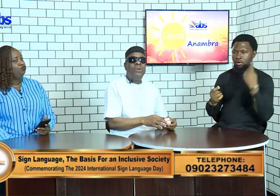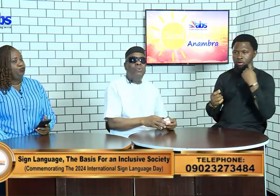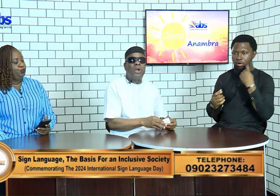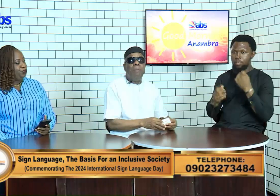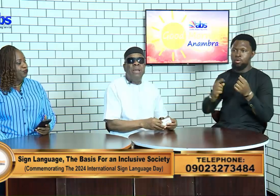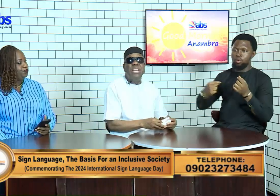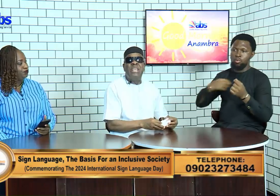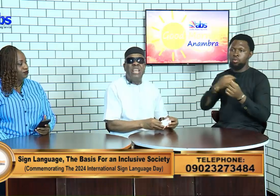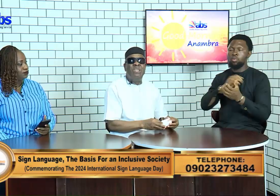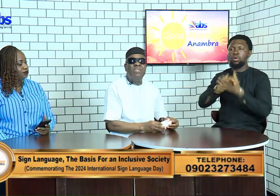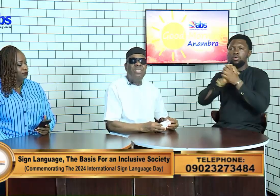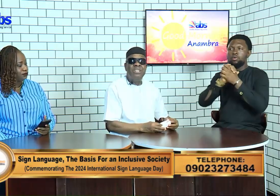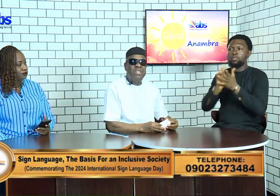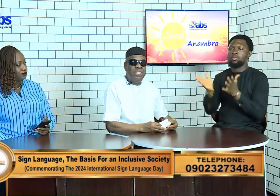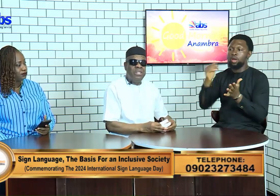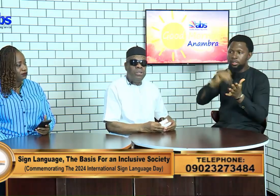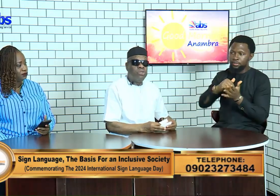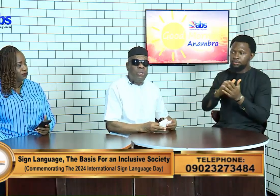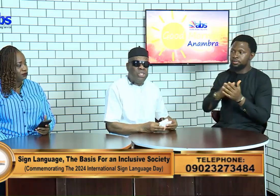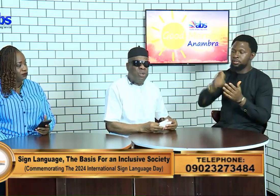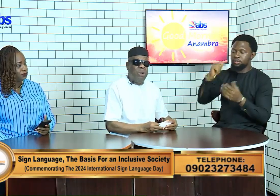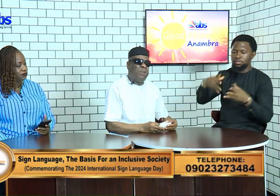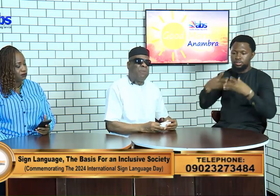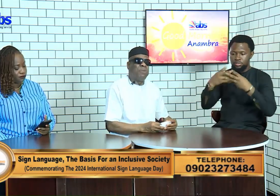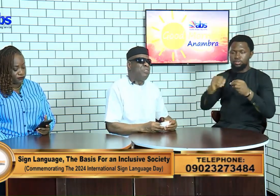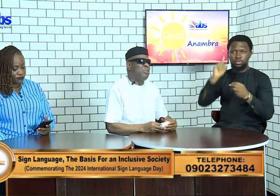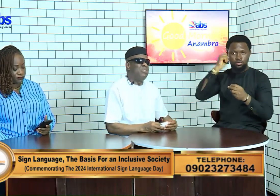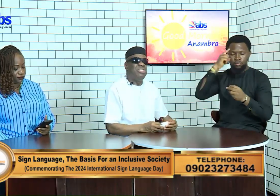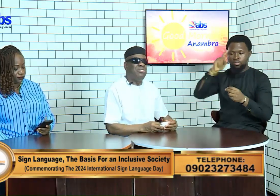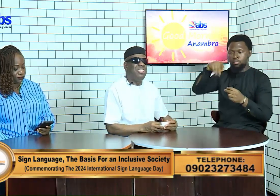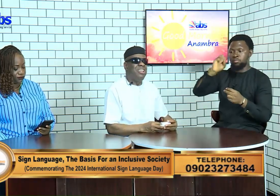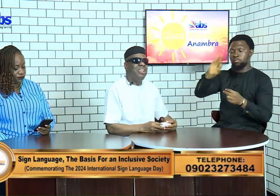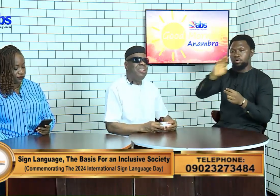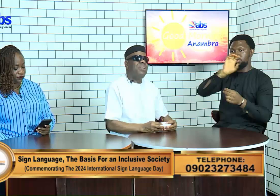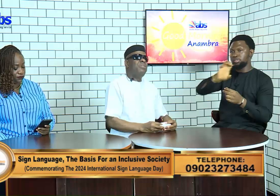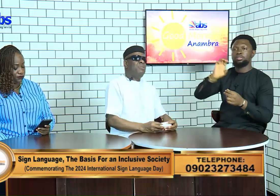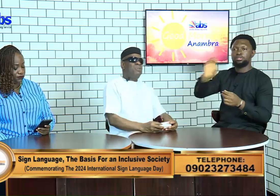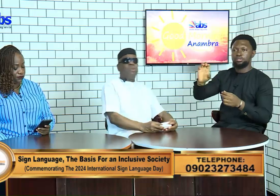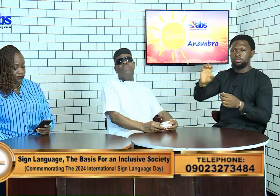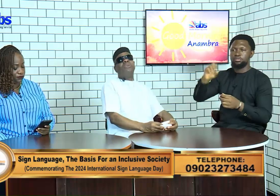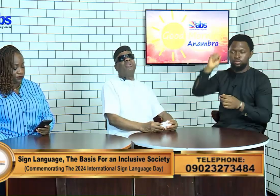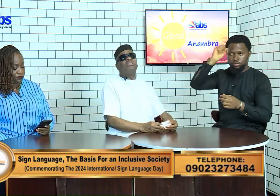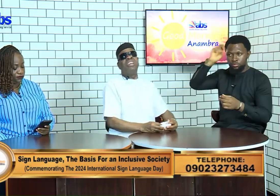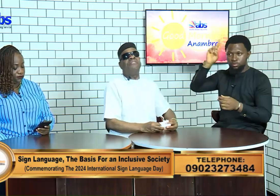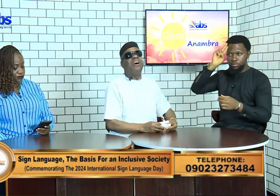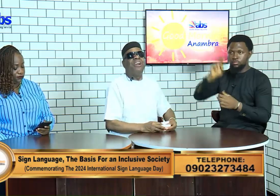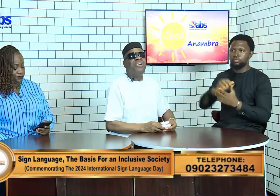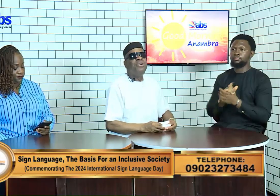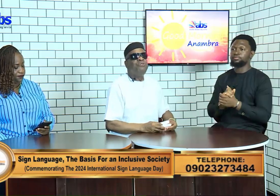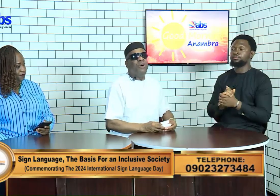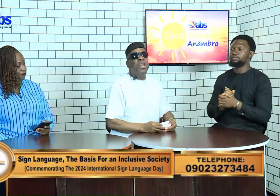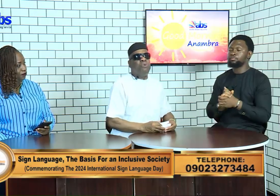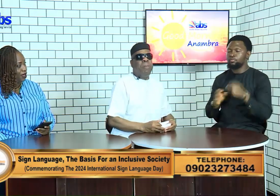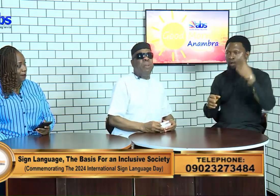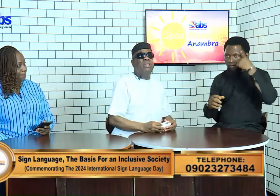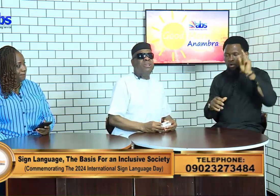way, we commend again the Solution Governor, Professor C.C. Soludo, CFR,